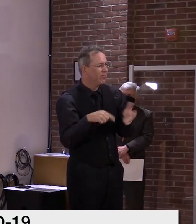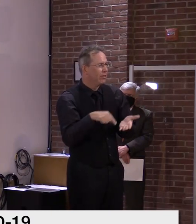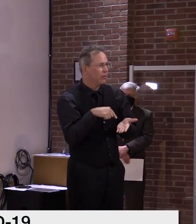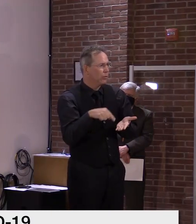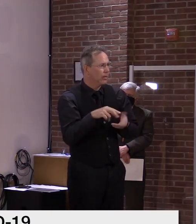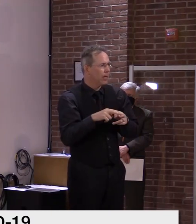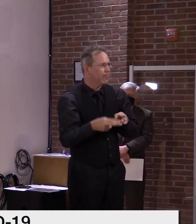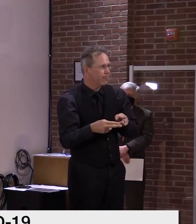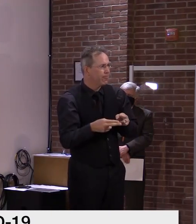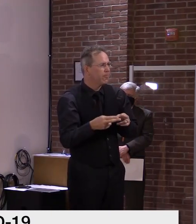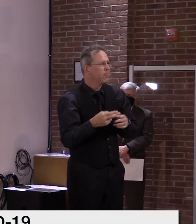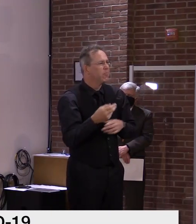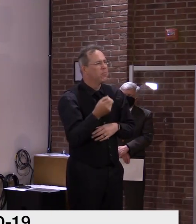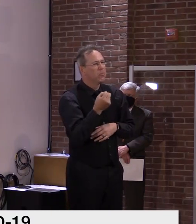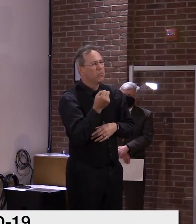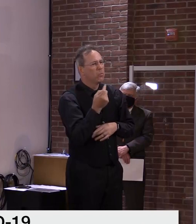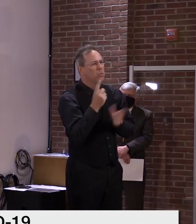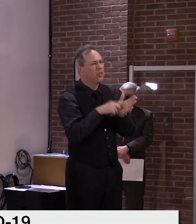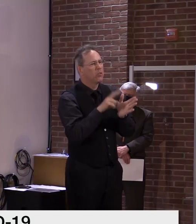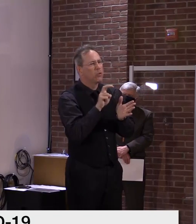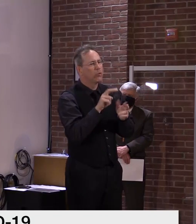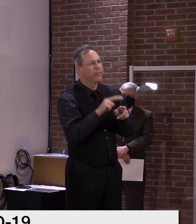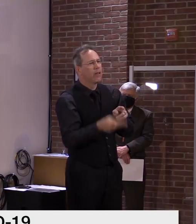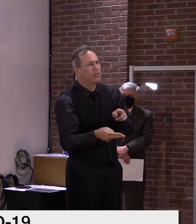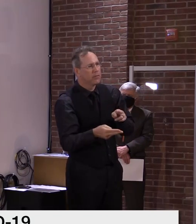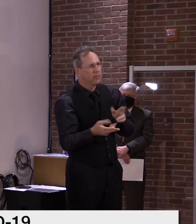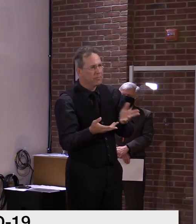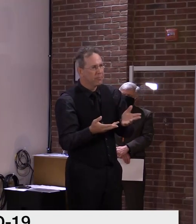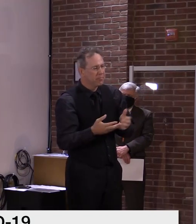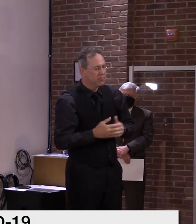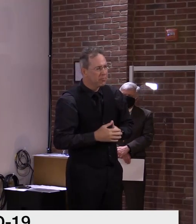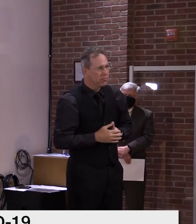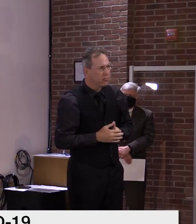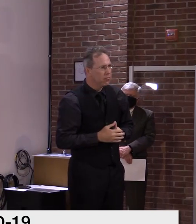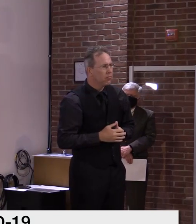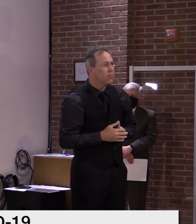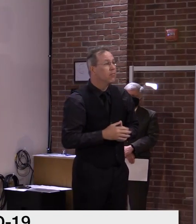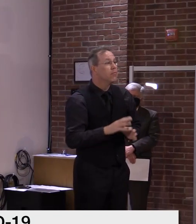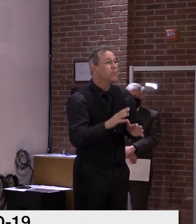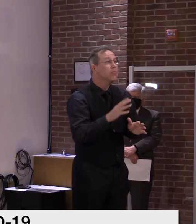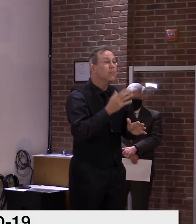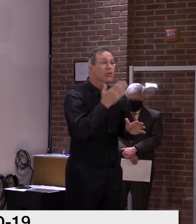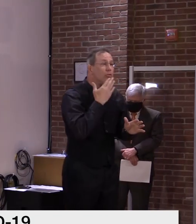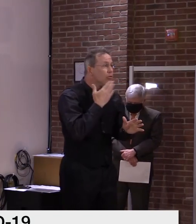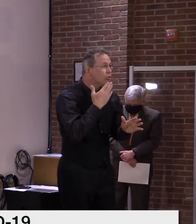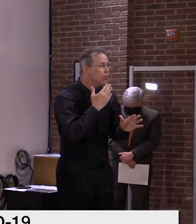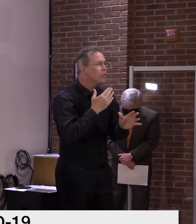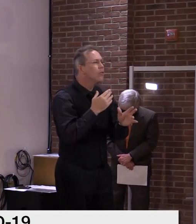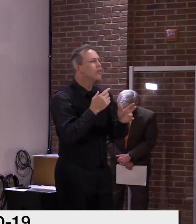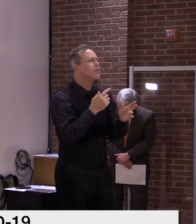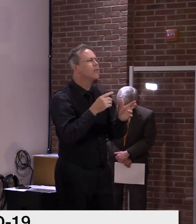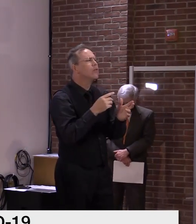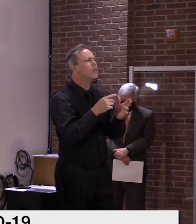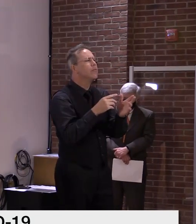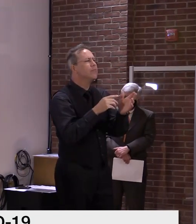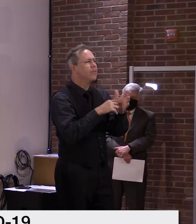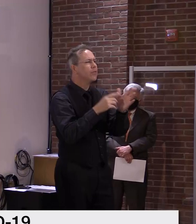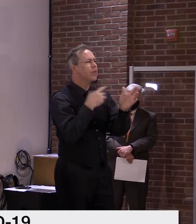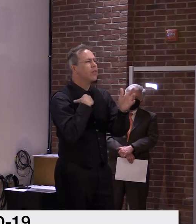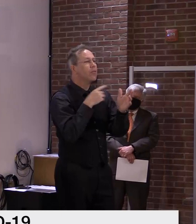doses. Now, we're on a good track with the supply we have, so while we always like